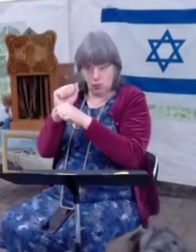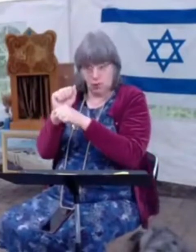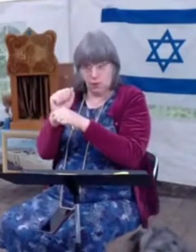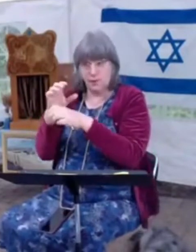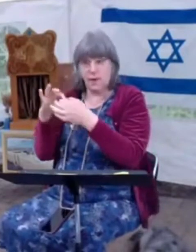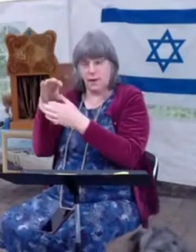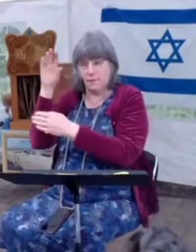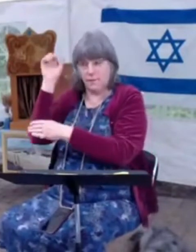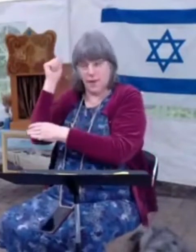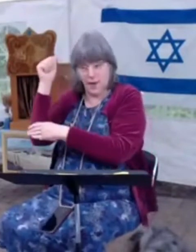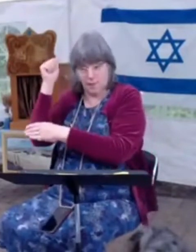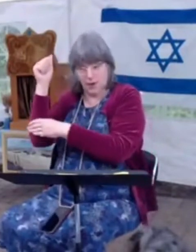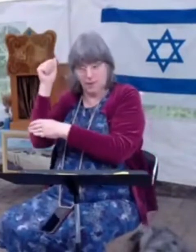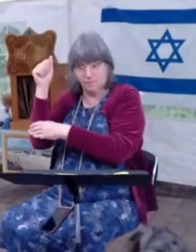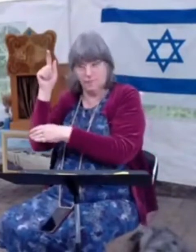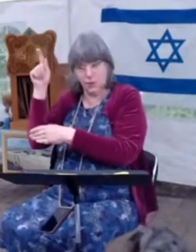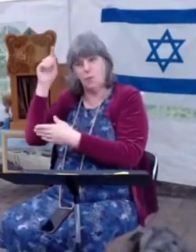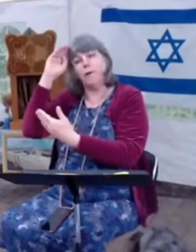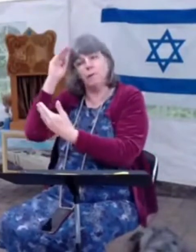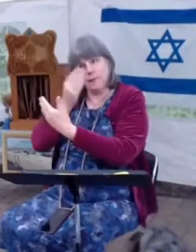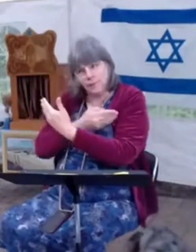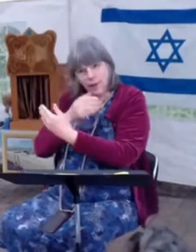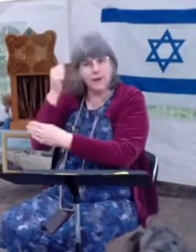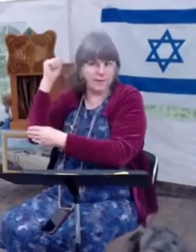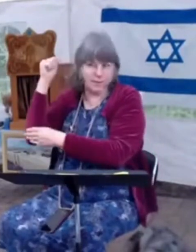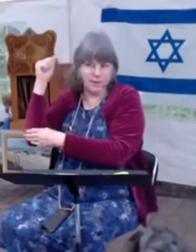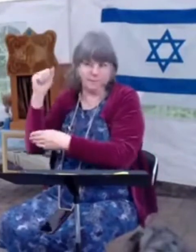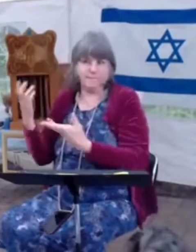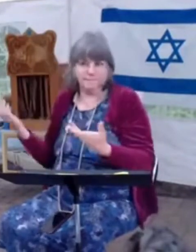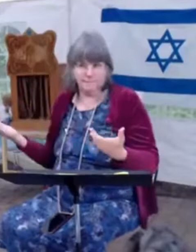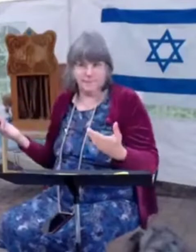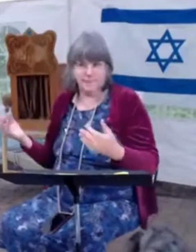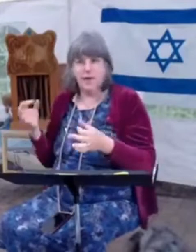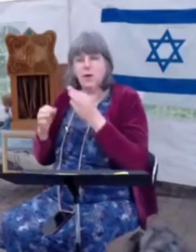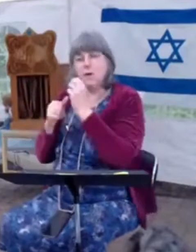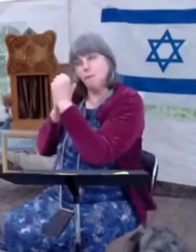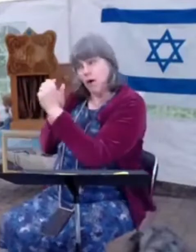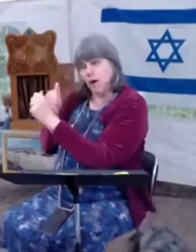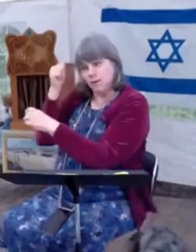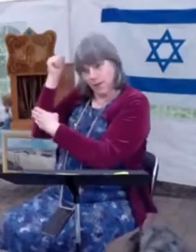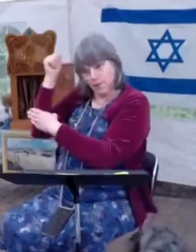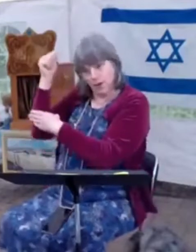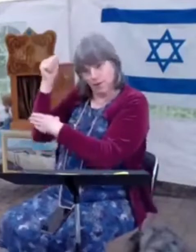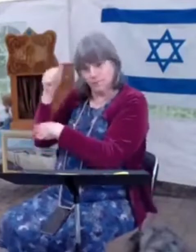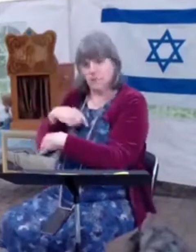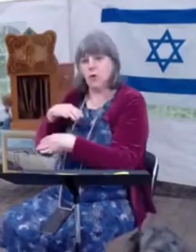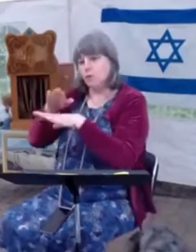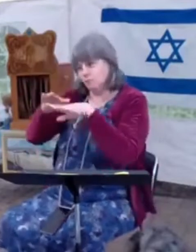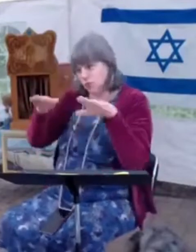To live like Abraham, to do the works of Abraham, as Yeshua said, is the next